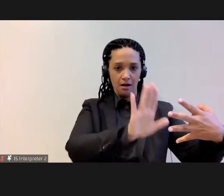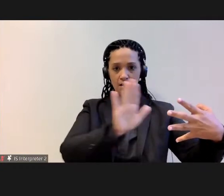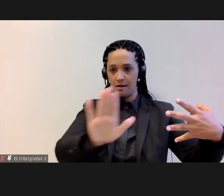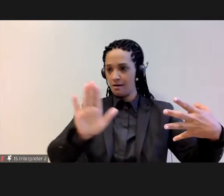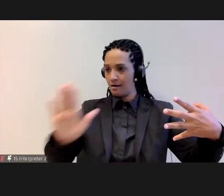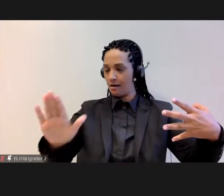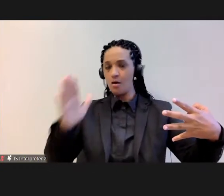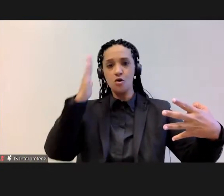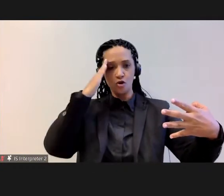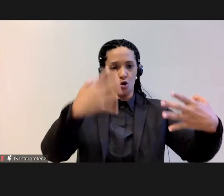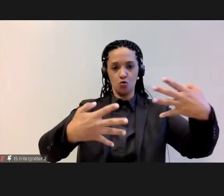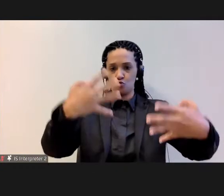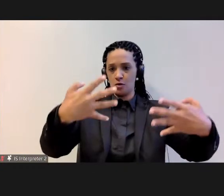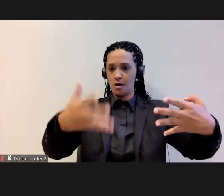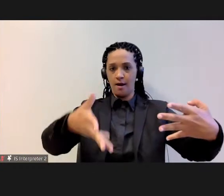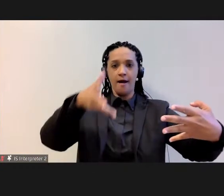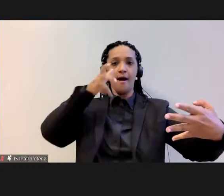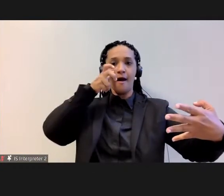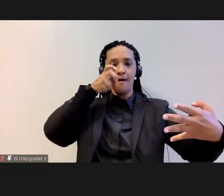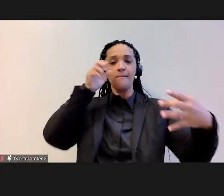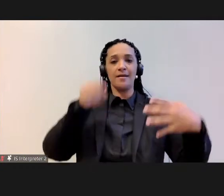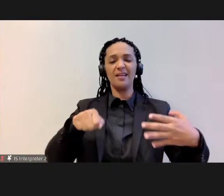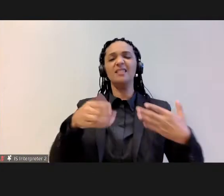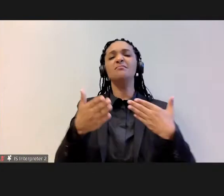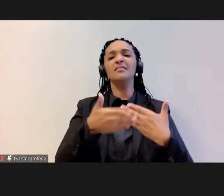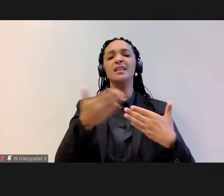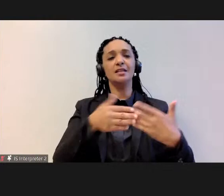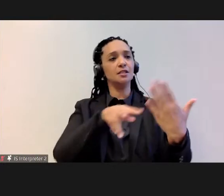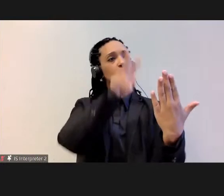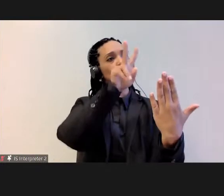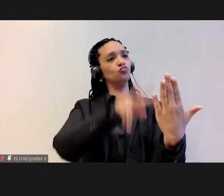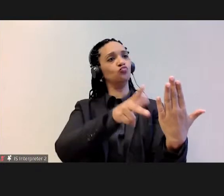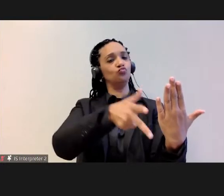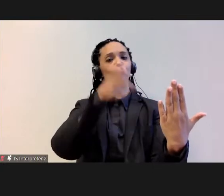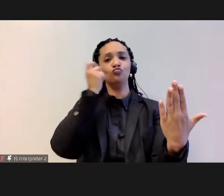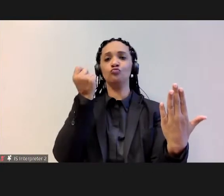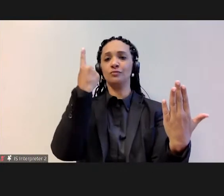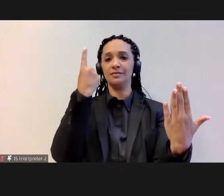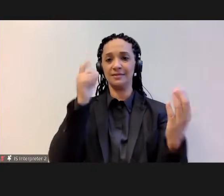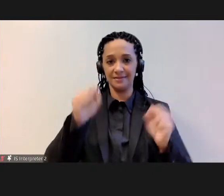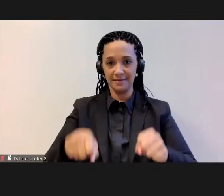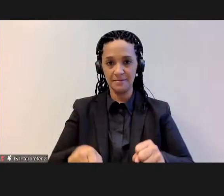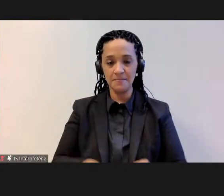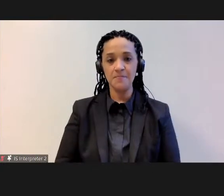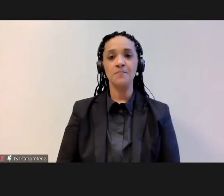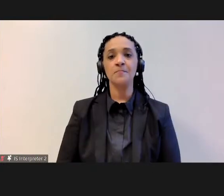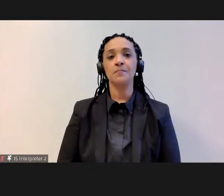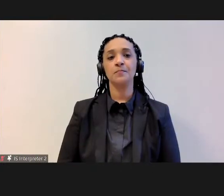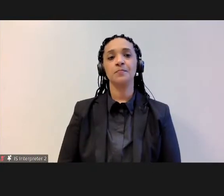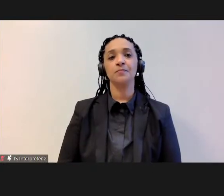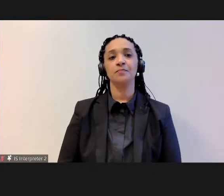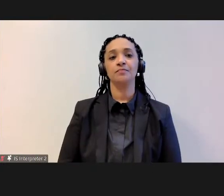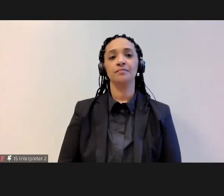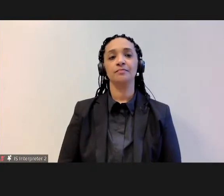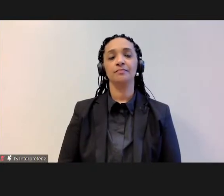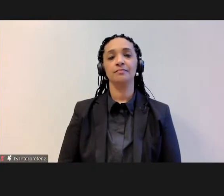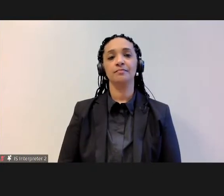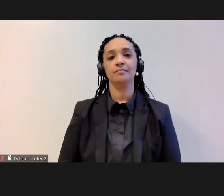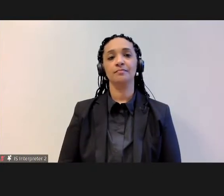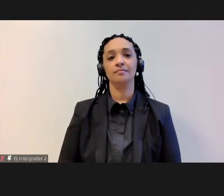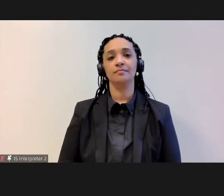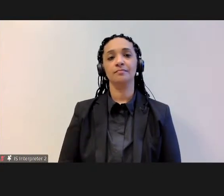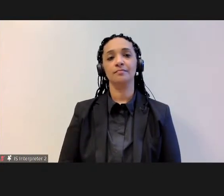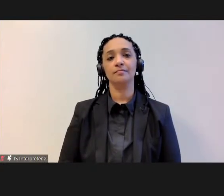easily consumable to the wider public. We also have challenges linked to